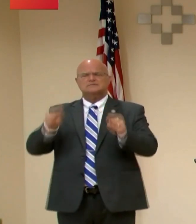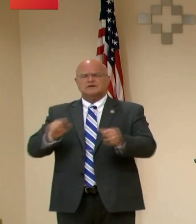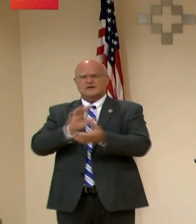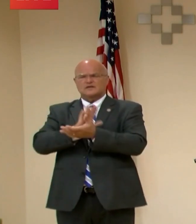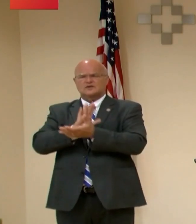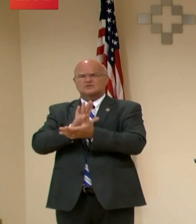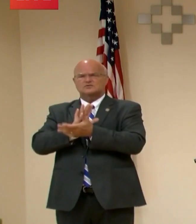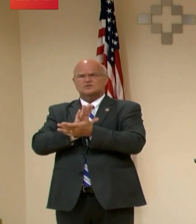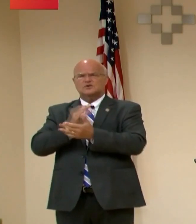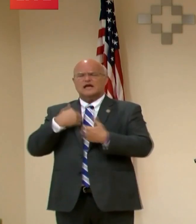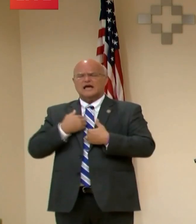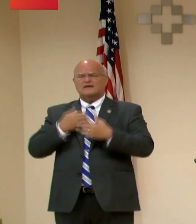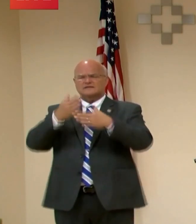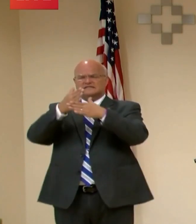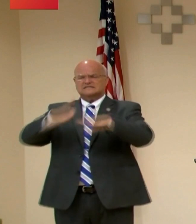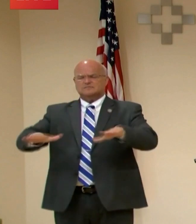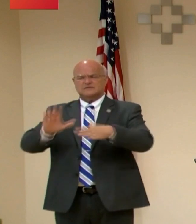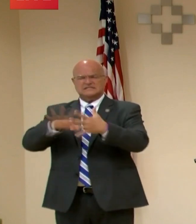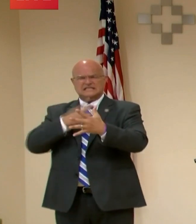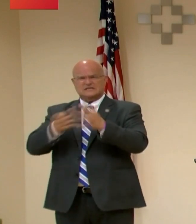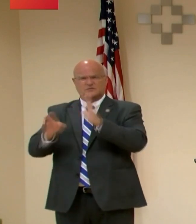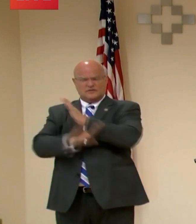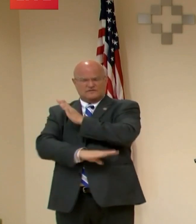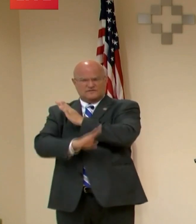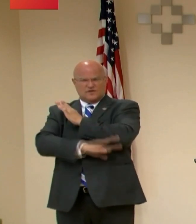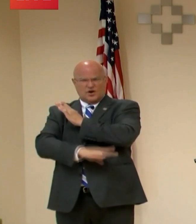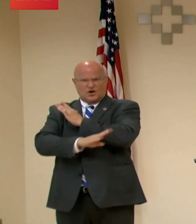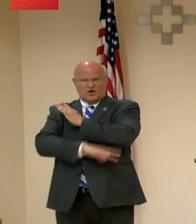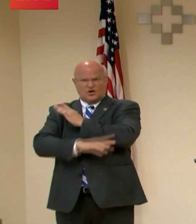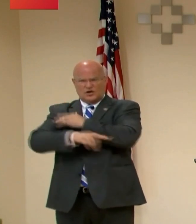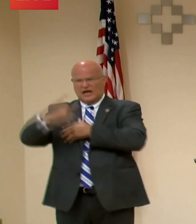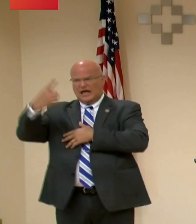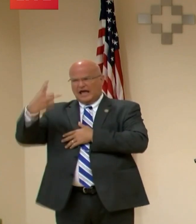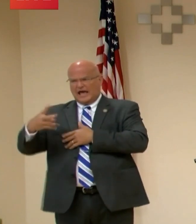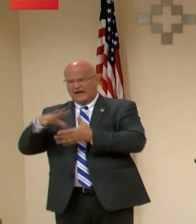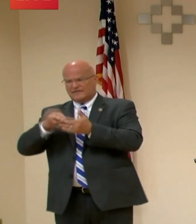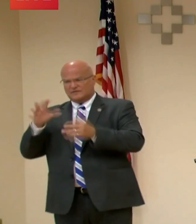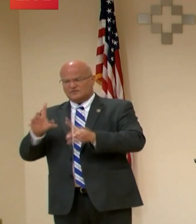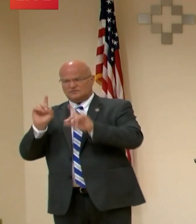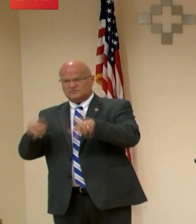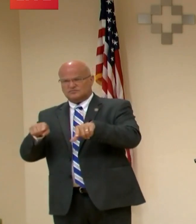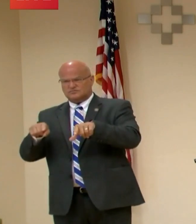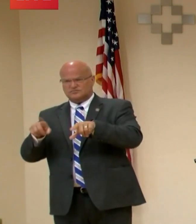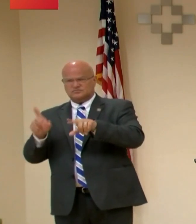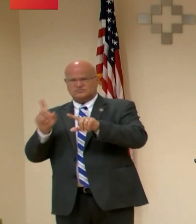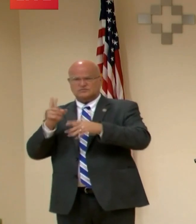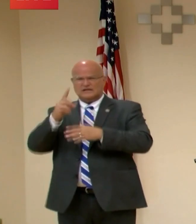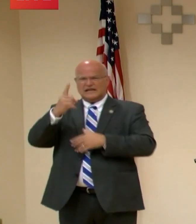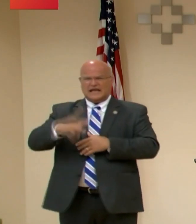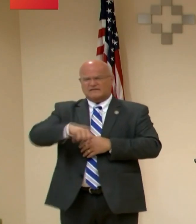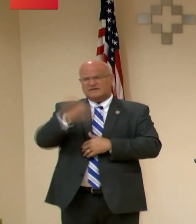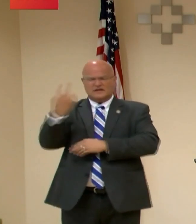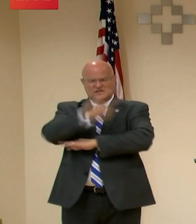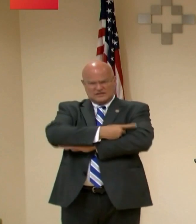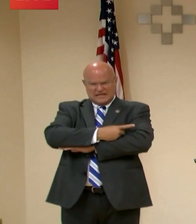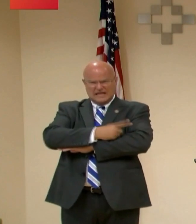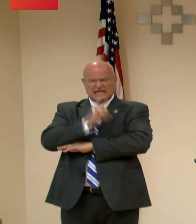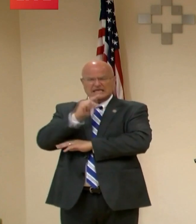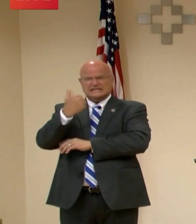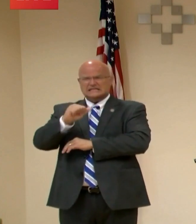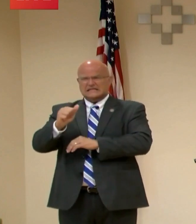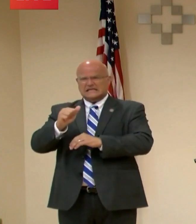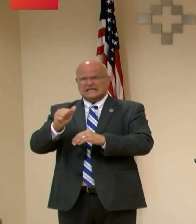will operate with split schedules this fall, with only half of the students attending on certain days. Is